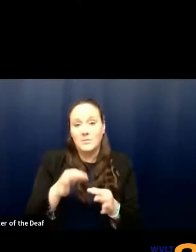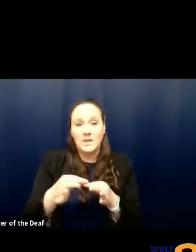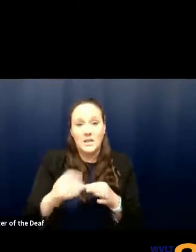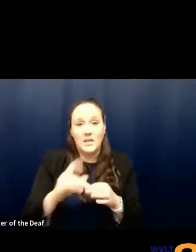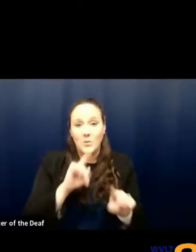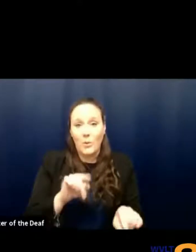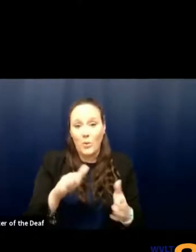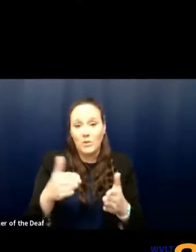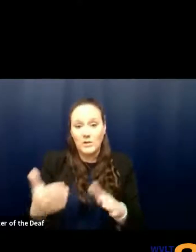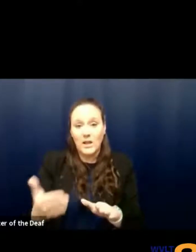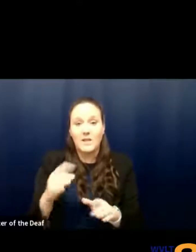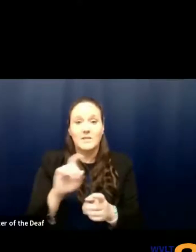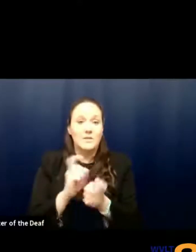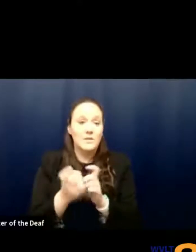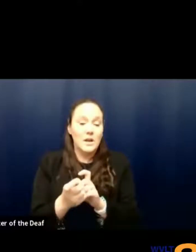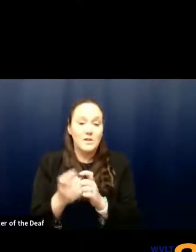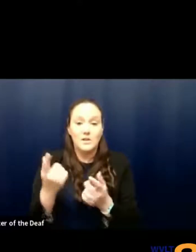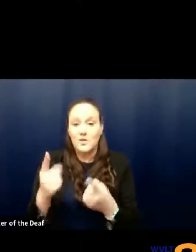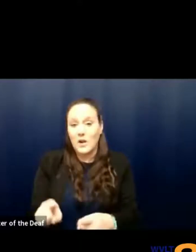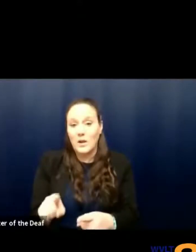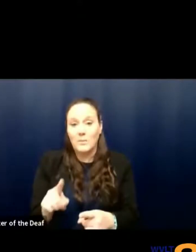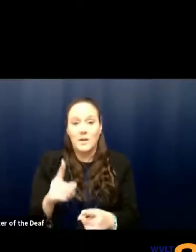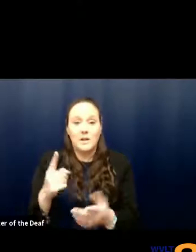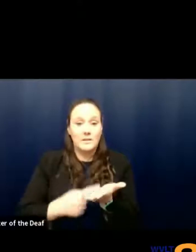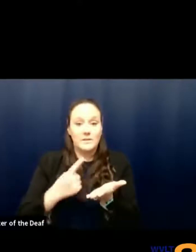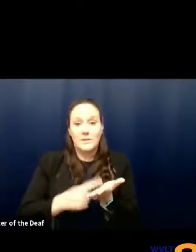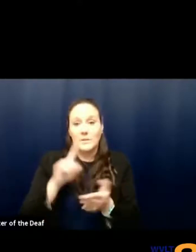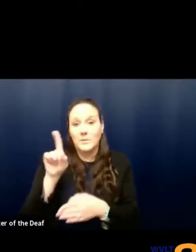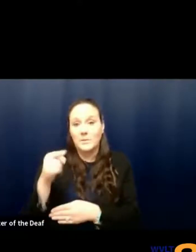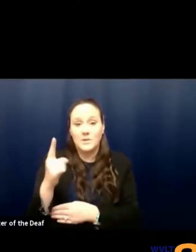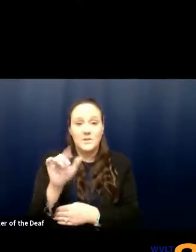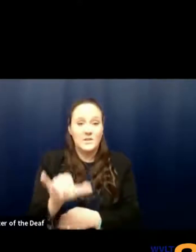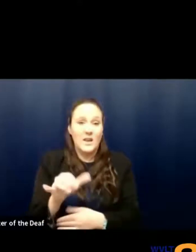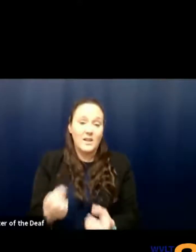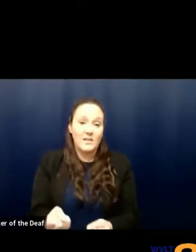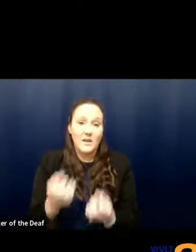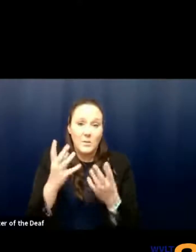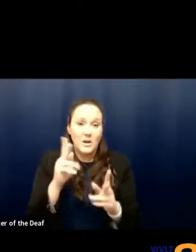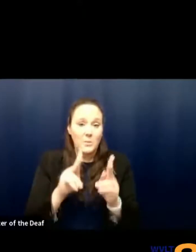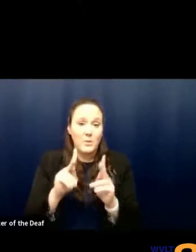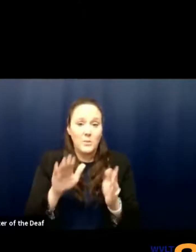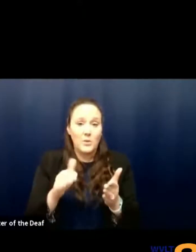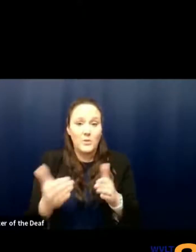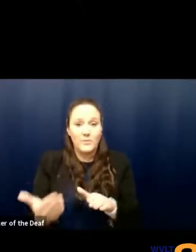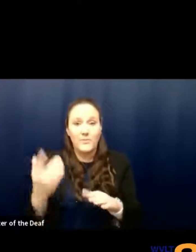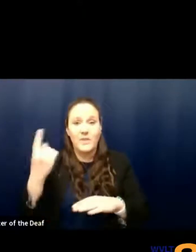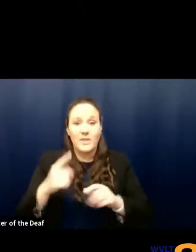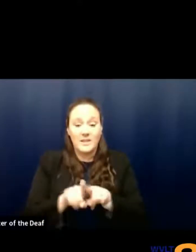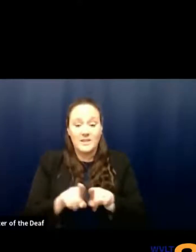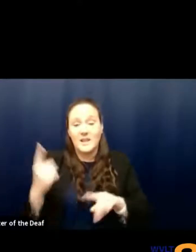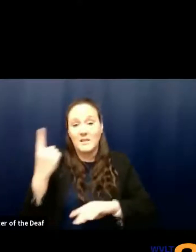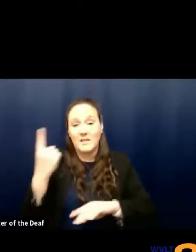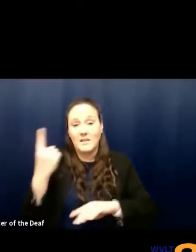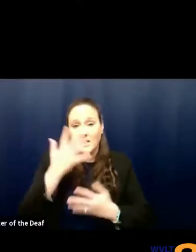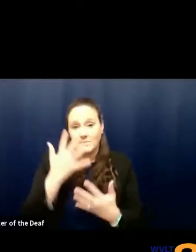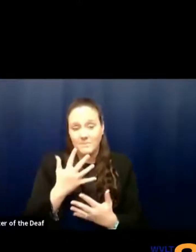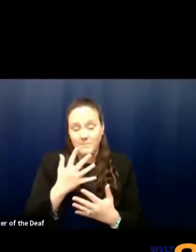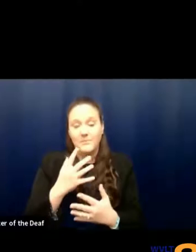changes happen. Sometimes it's just we've had that many people unfortunately pass away on the same day. And so really